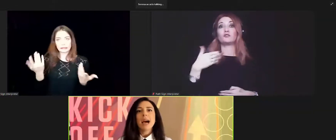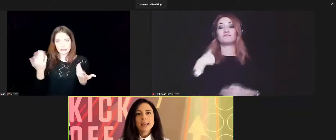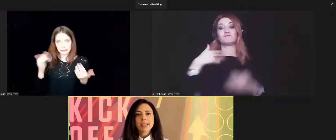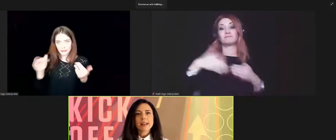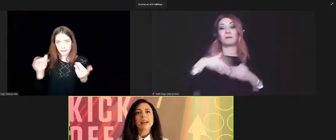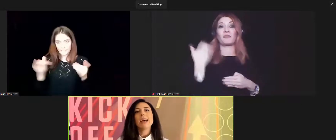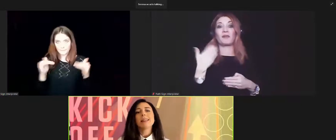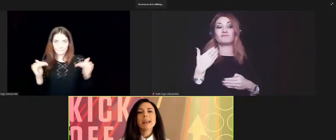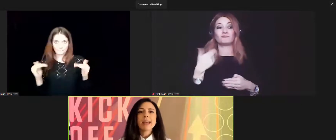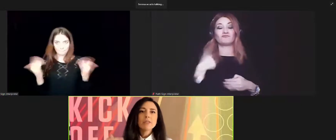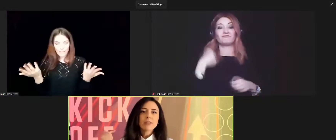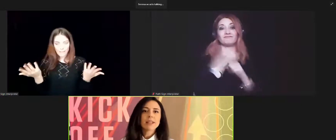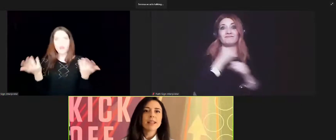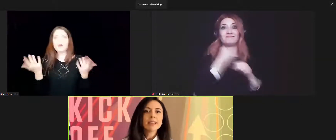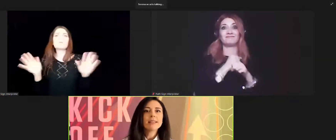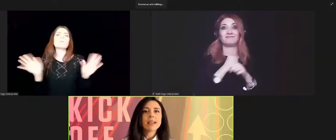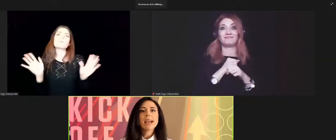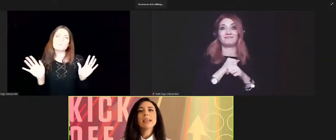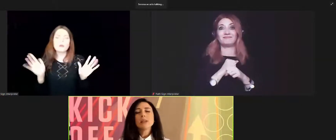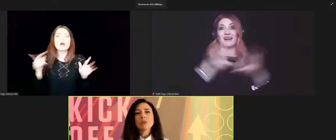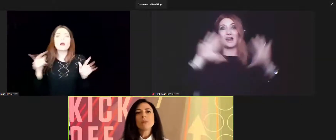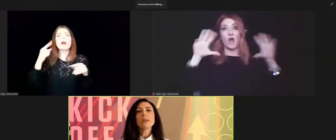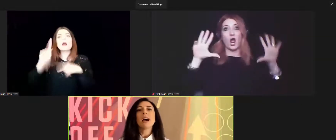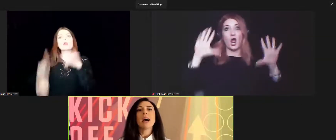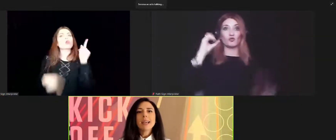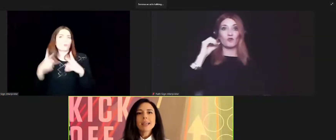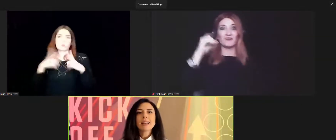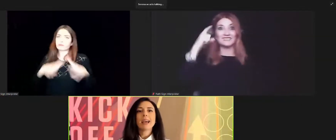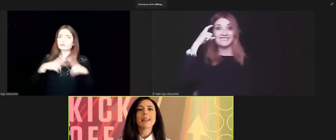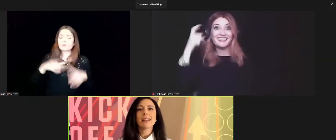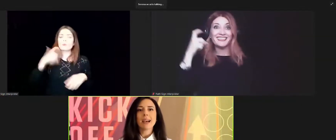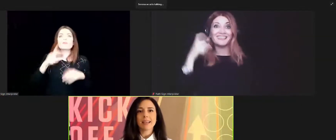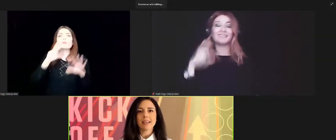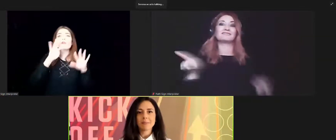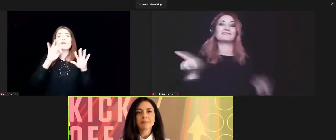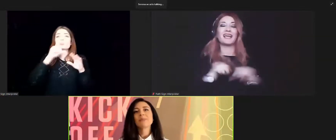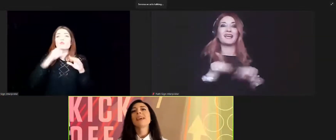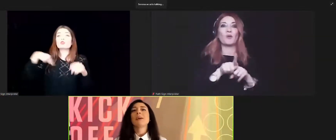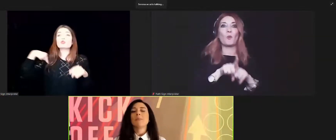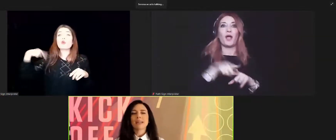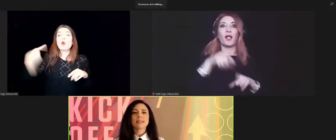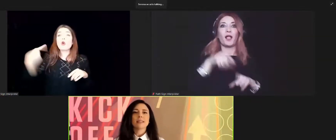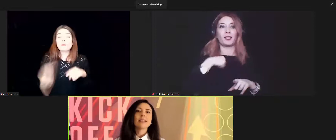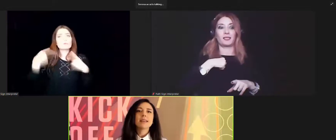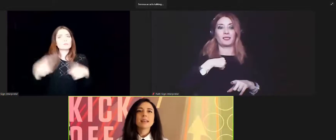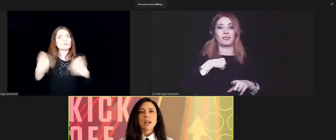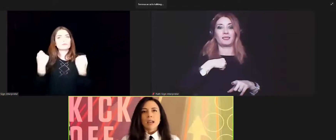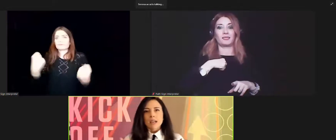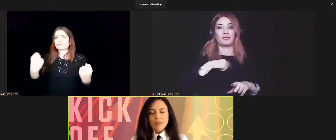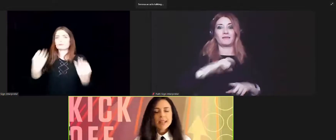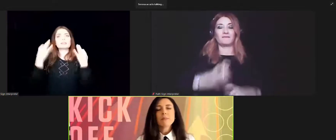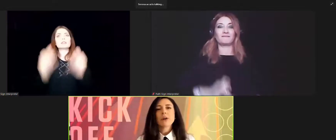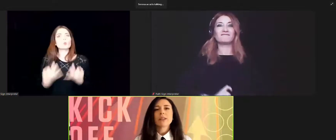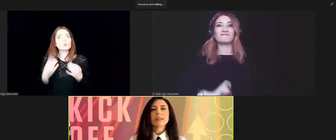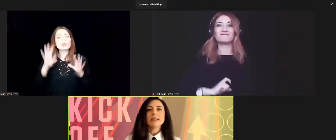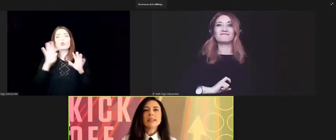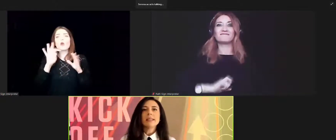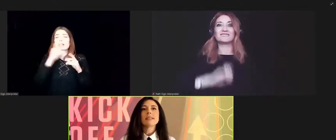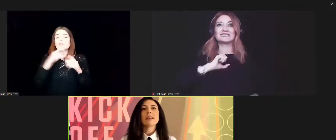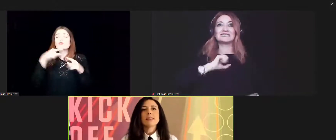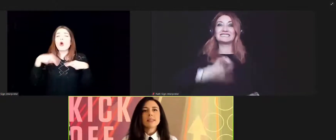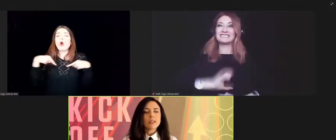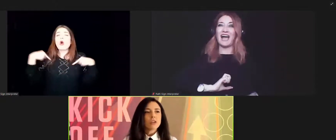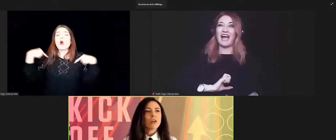be higher. And then after 90 days, it will be higher and higher. But another very important